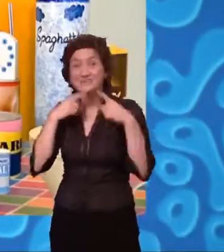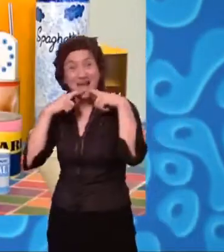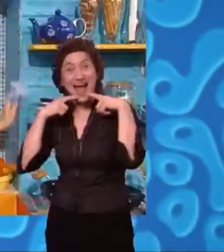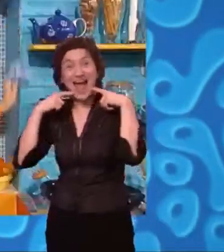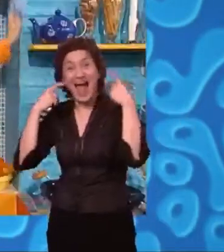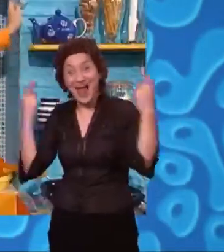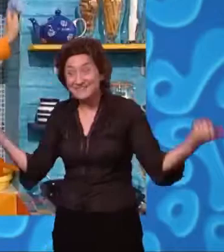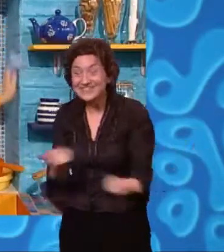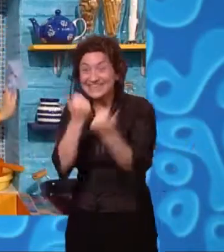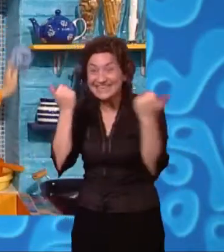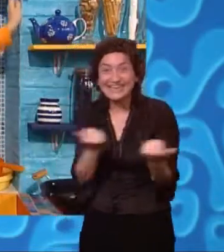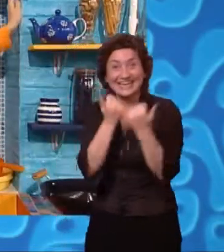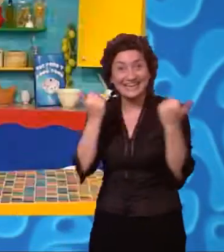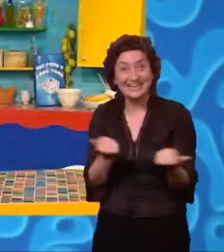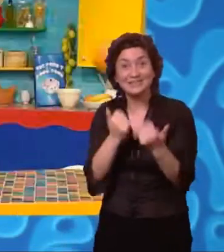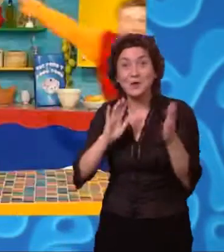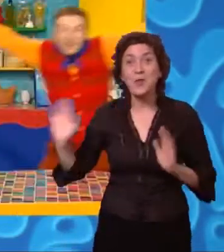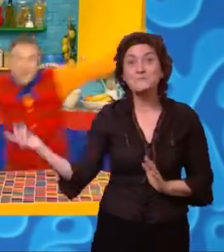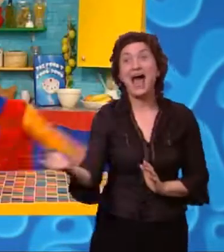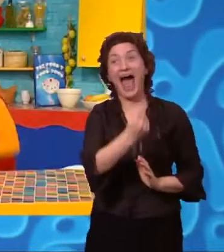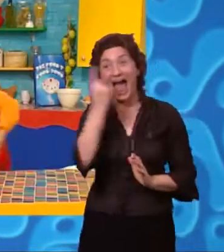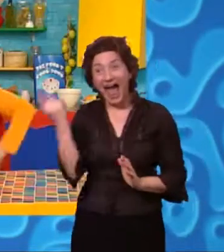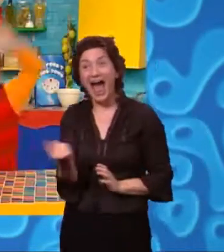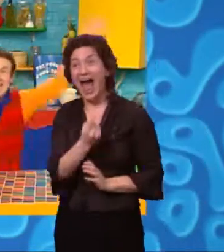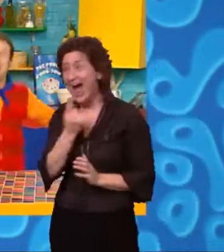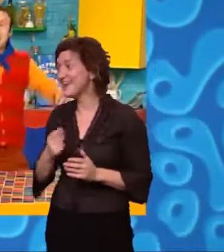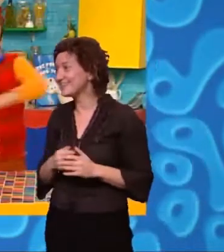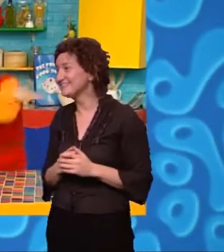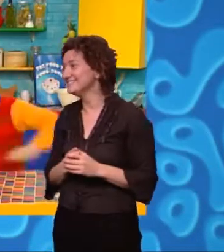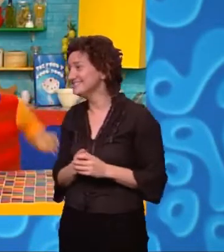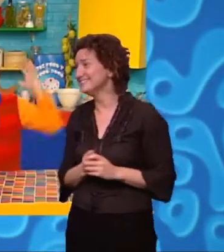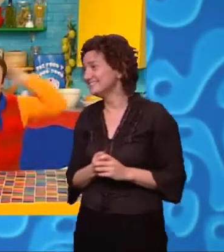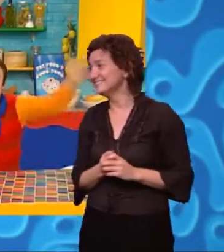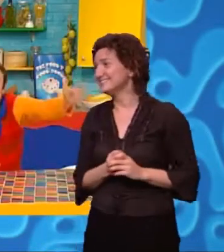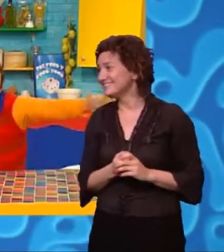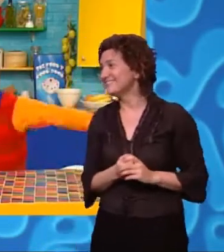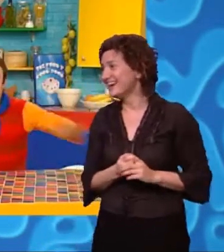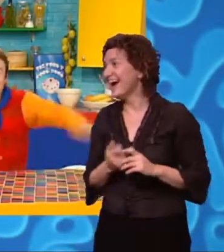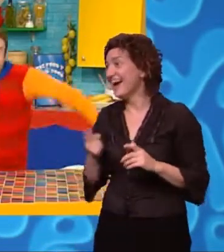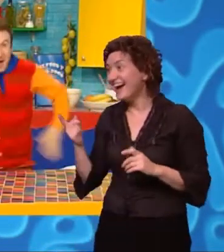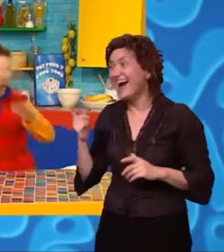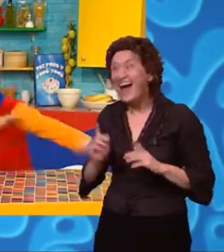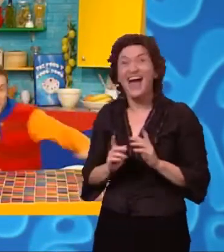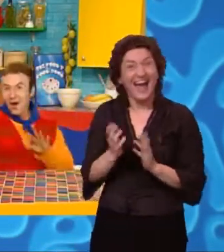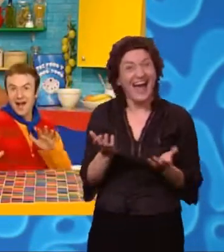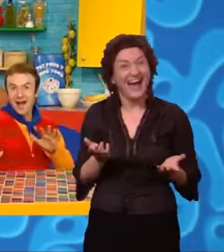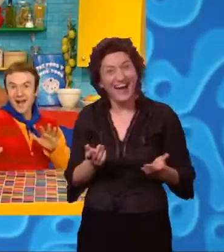around, up and down, we've got the cleanest cafe in town.